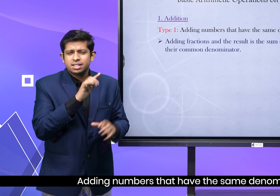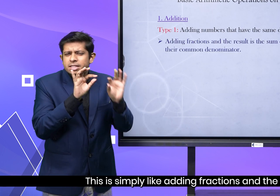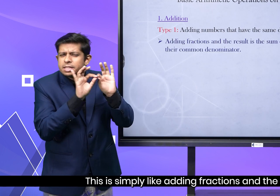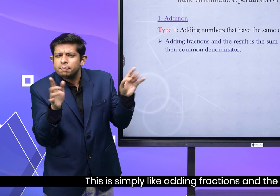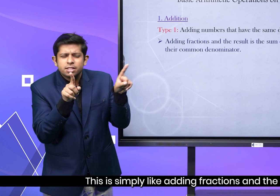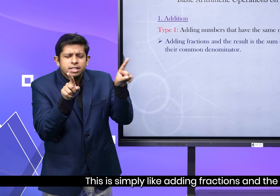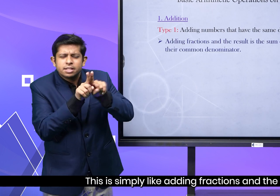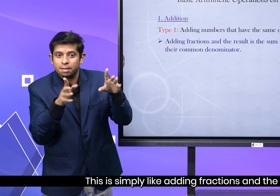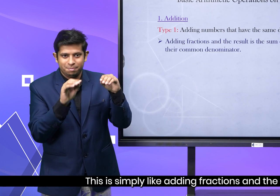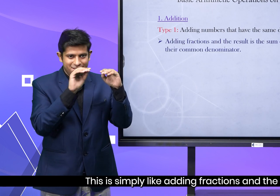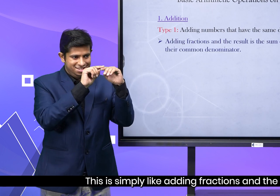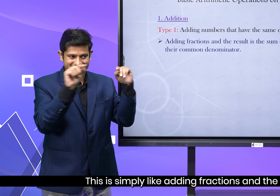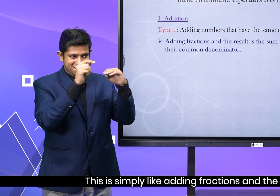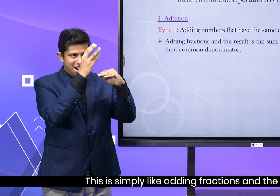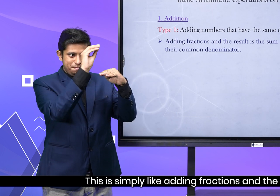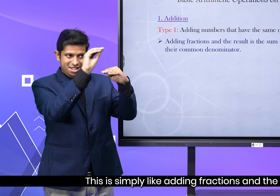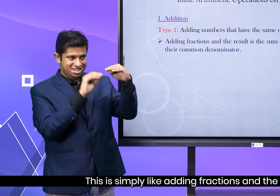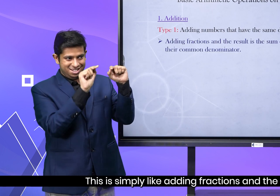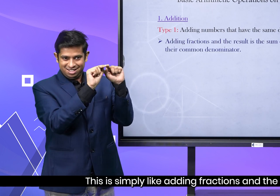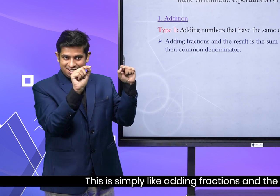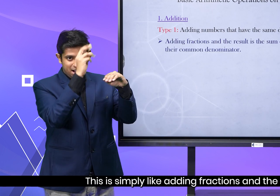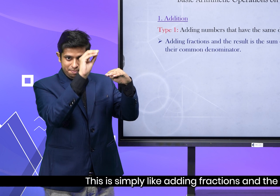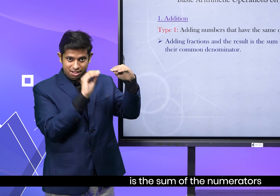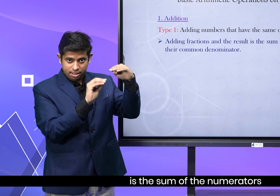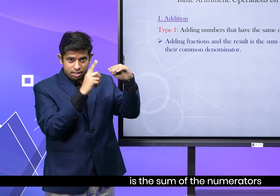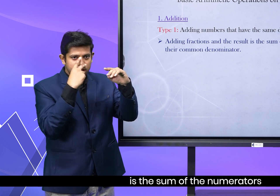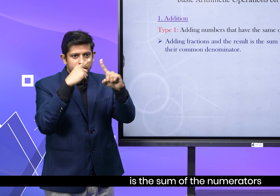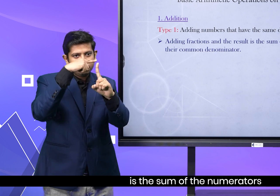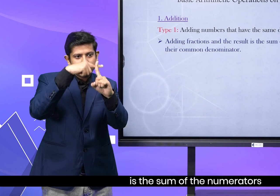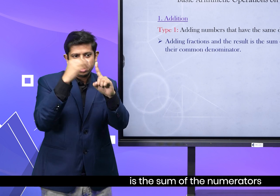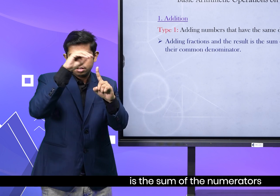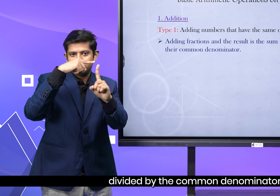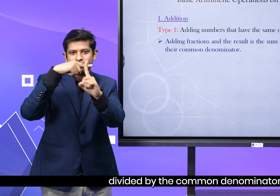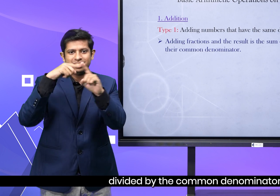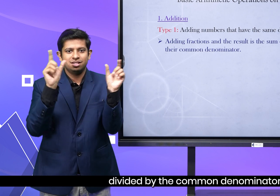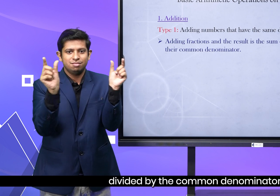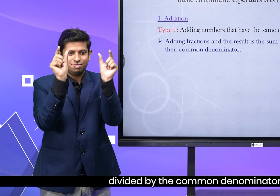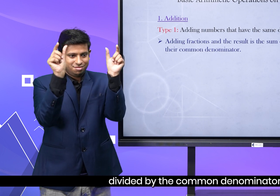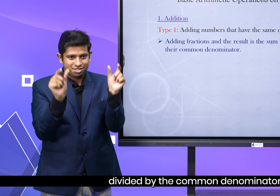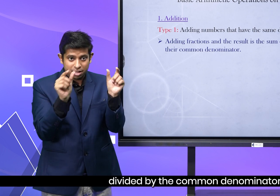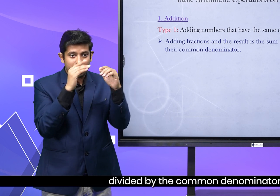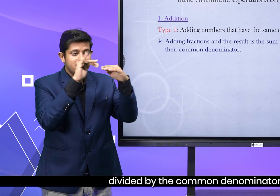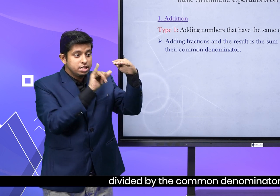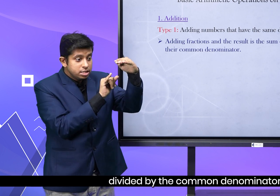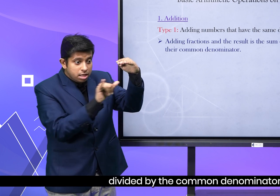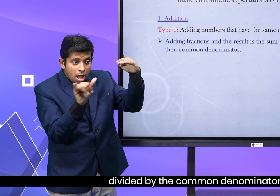This is simply like adding fractions, and the result is the sum of the numerators divided by their common denominator.